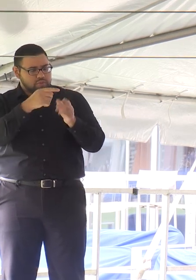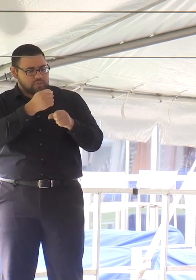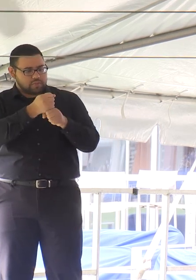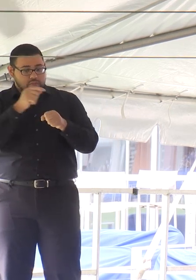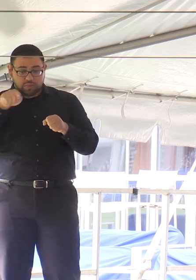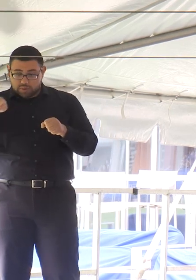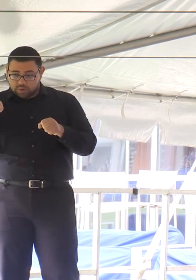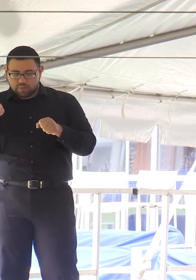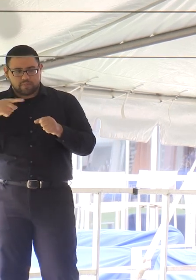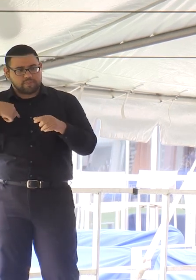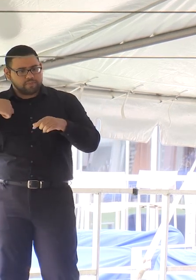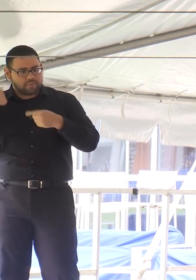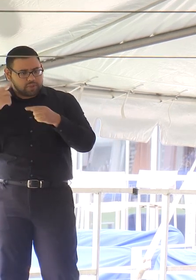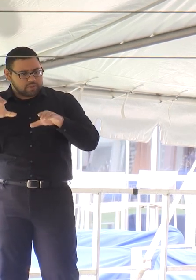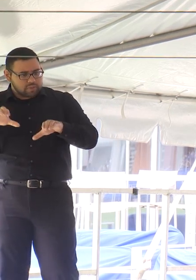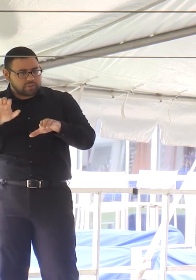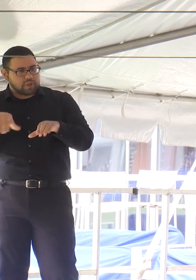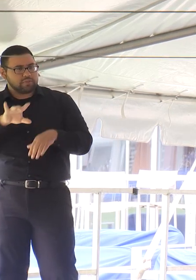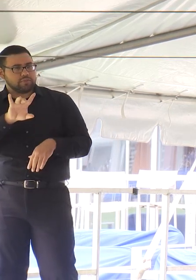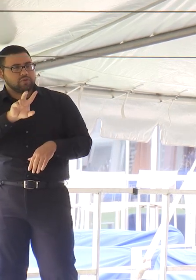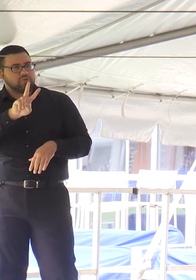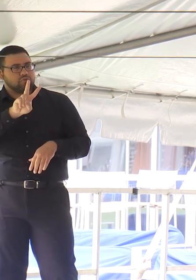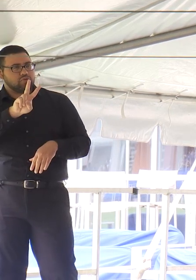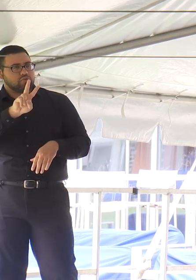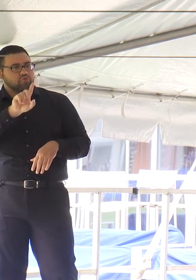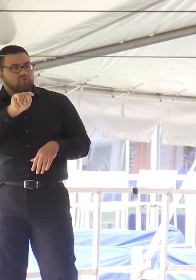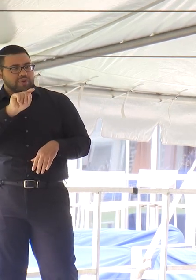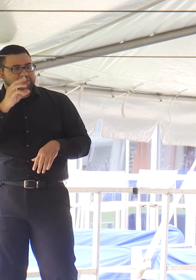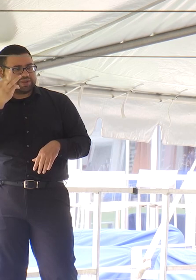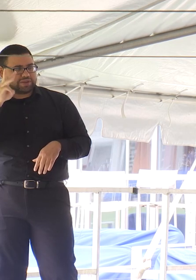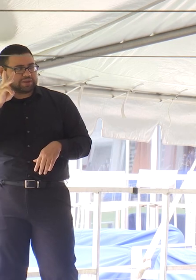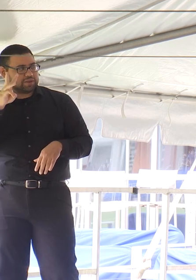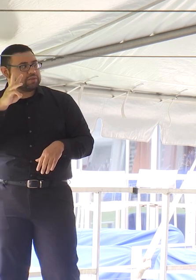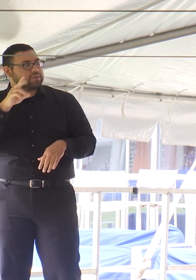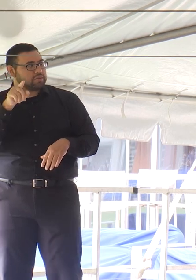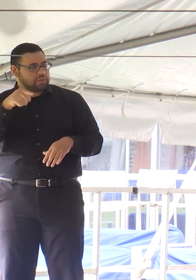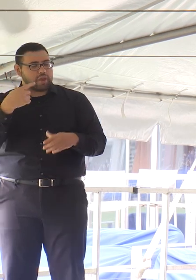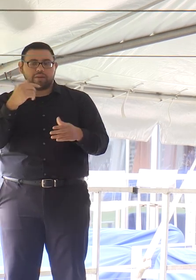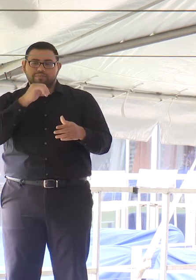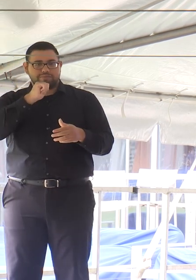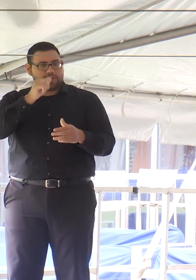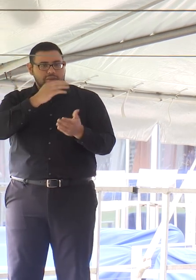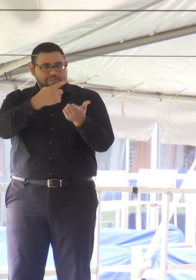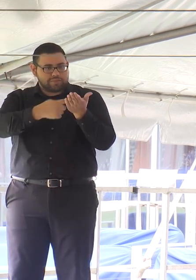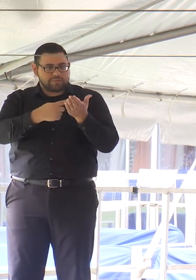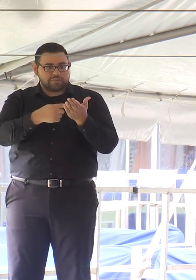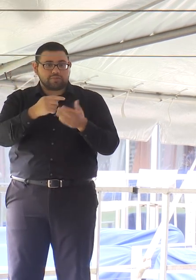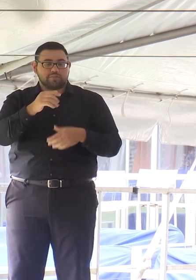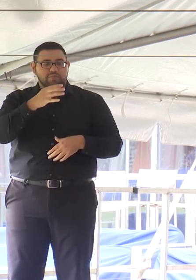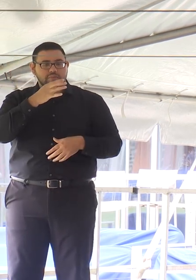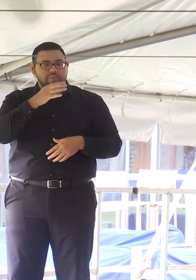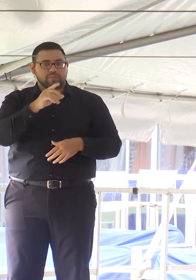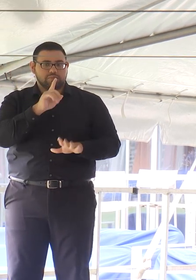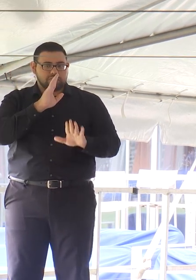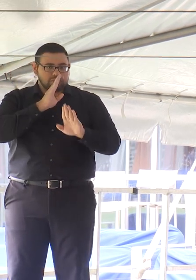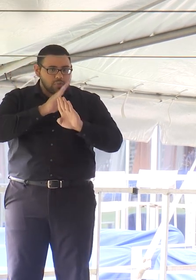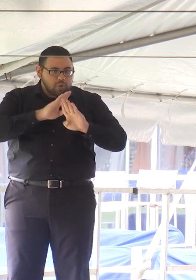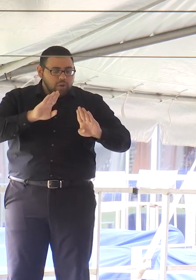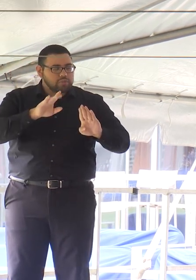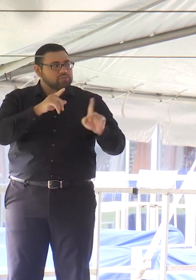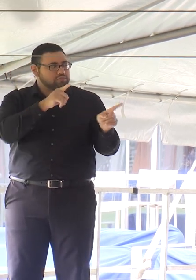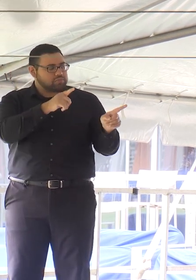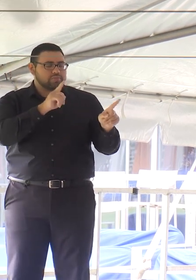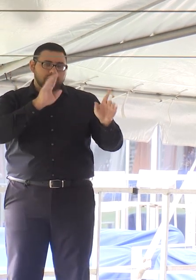on them and what they've done, and that was, 2016, I've never discussed it because, you know, mom was the word, and it, you've